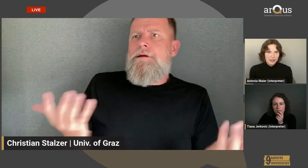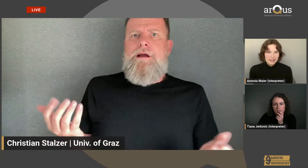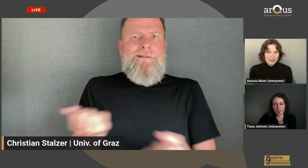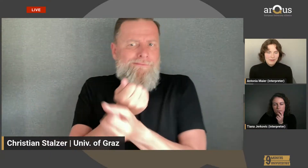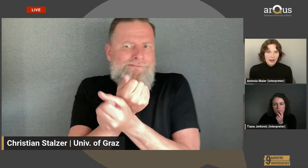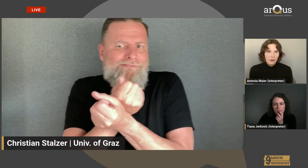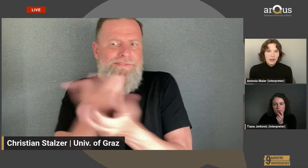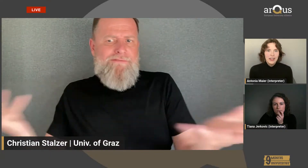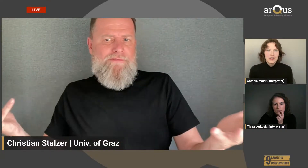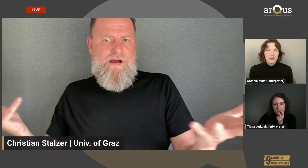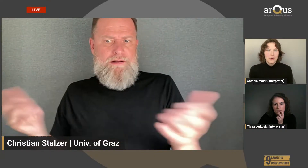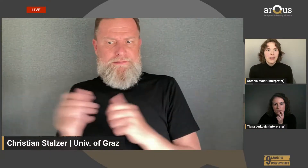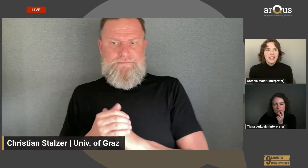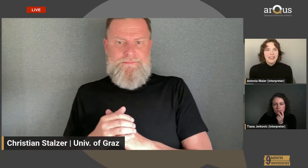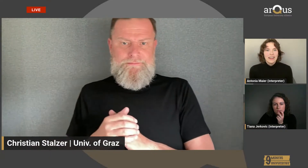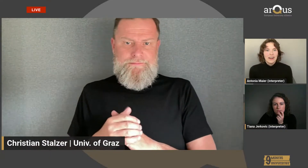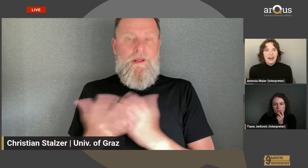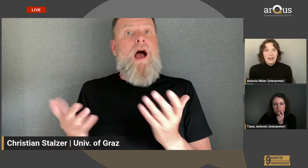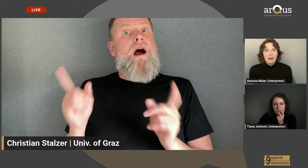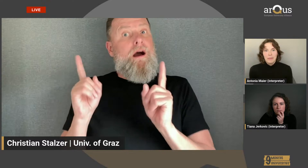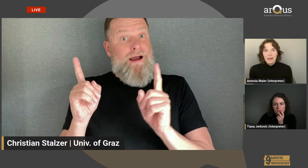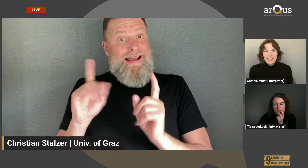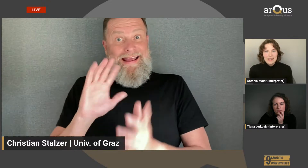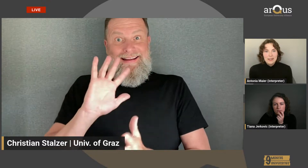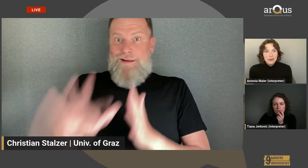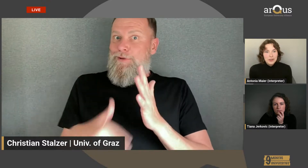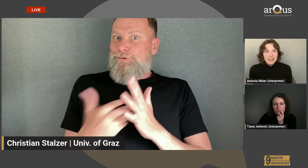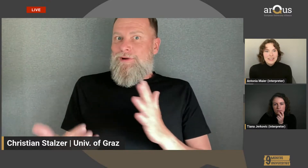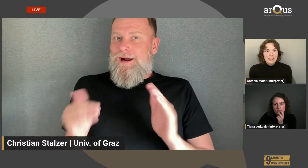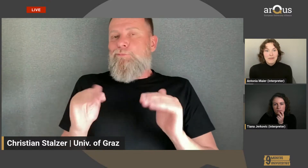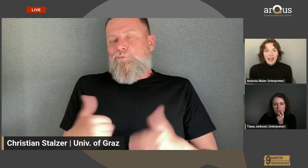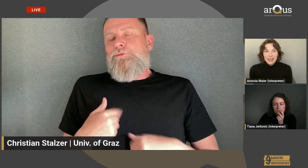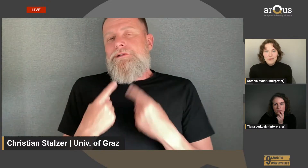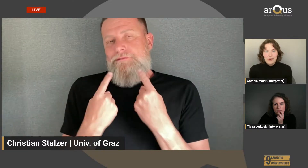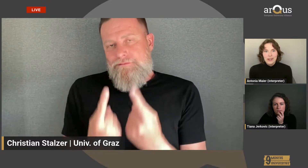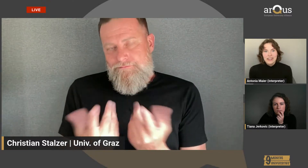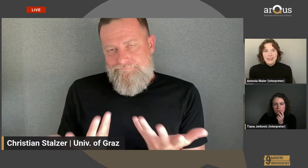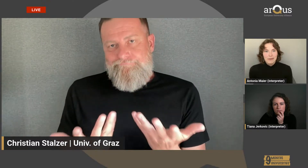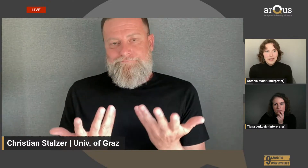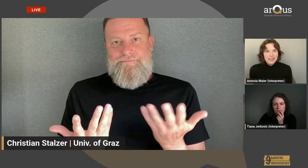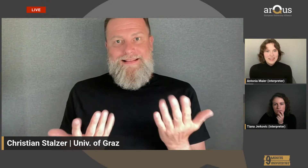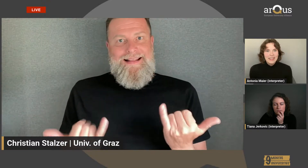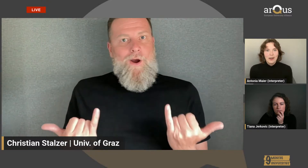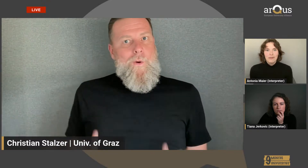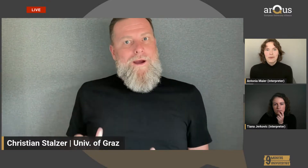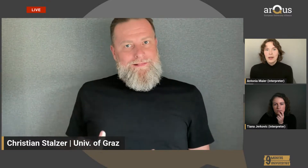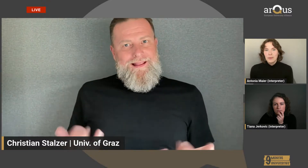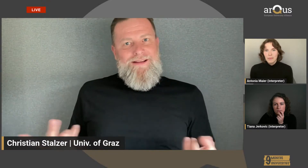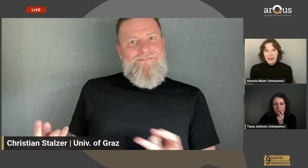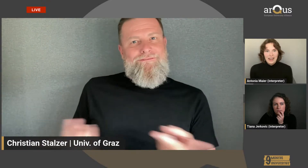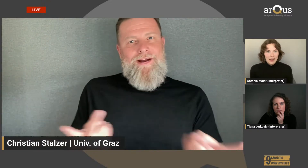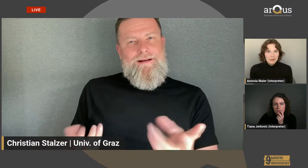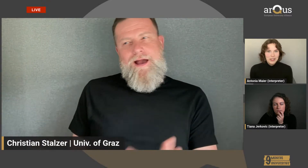Austria, ÖGSTV. So there are many institutions that fight for the diversity of languages